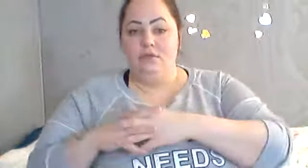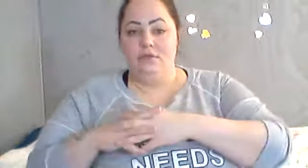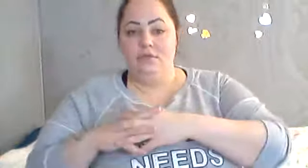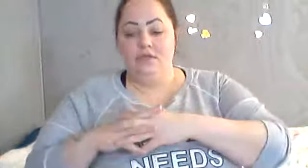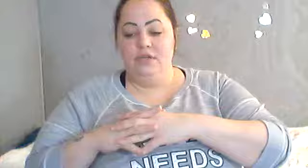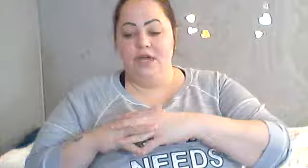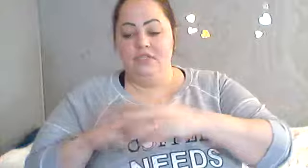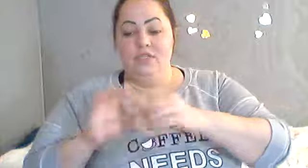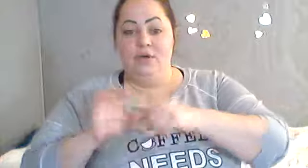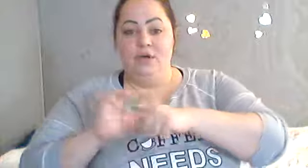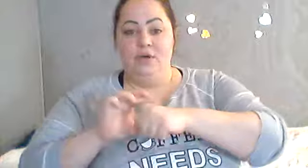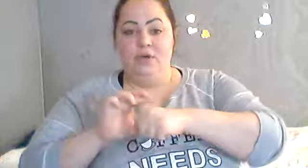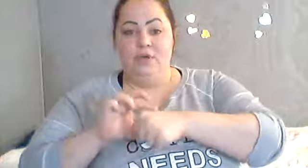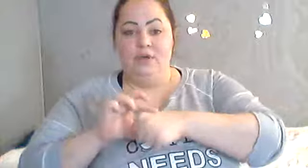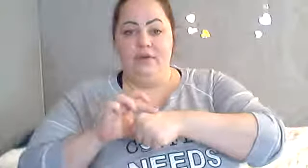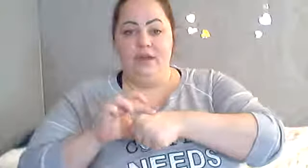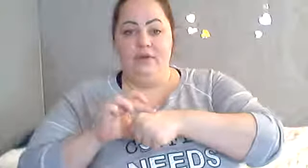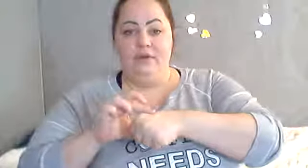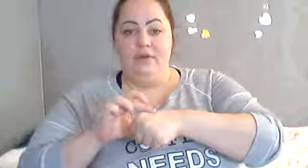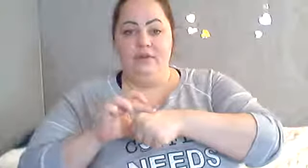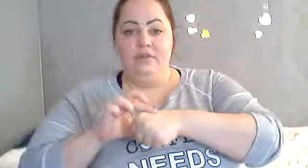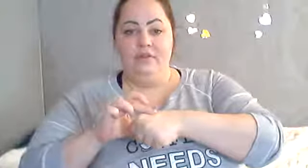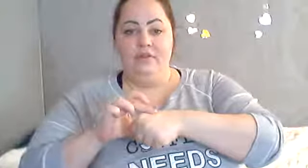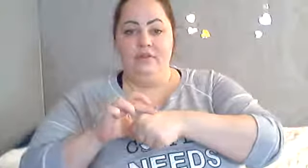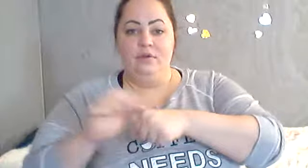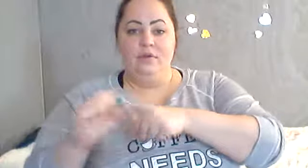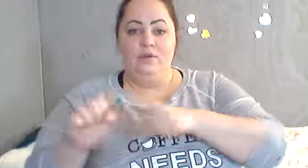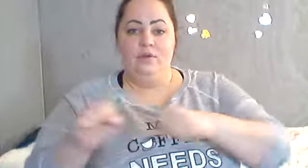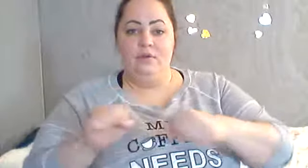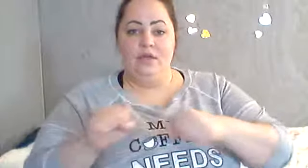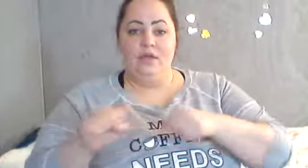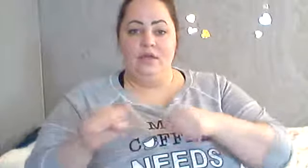So you guys saw earthquake, right? Earthquake,